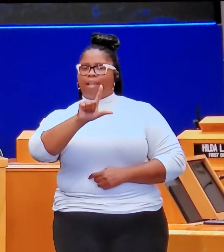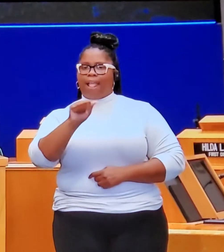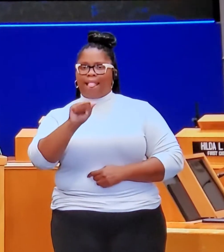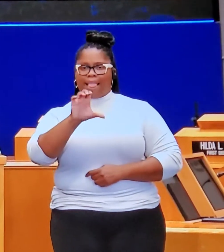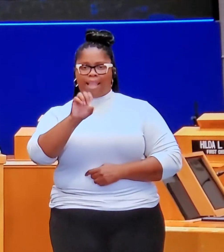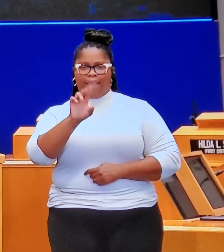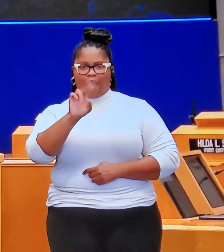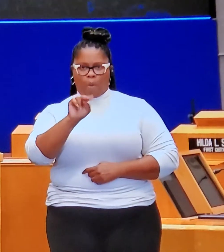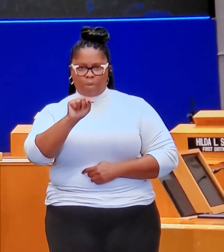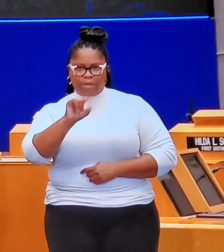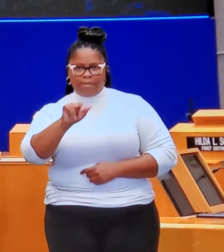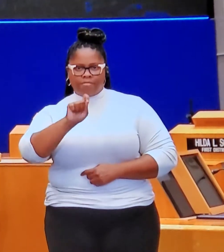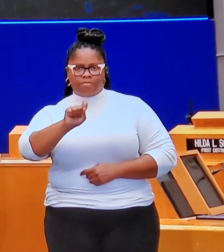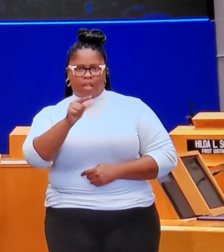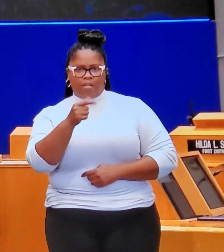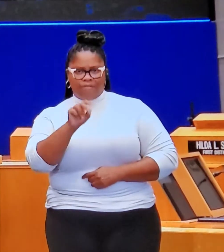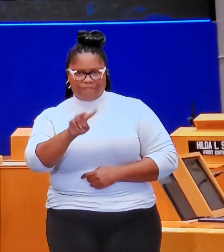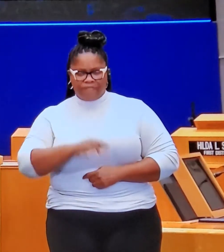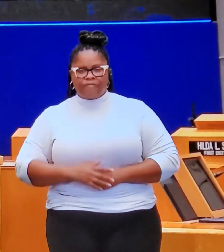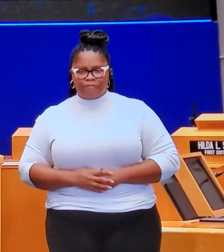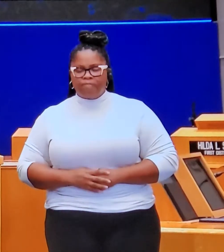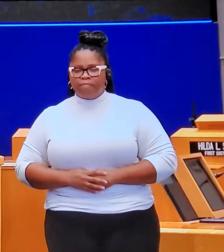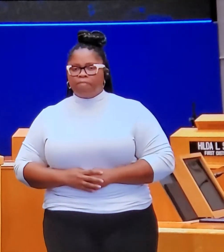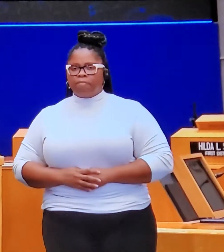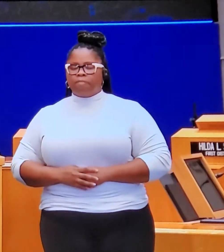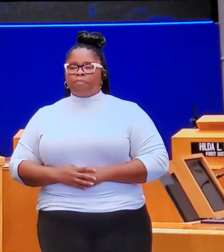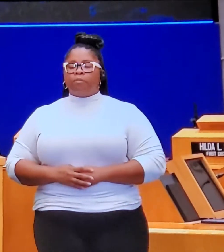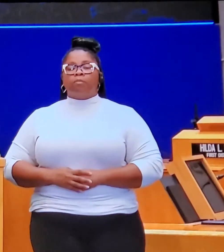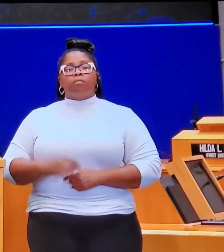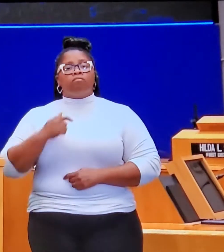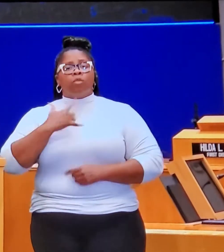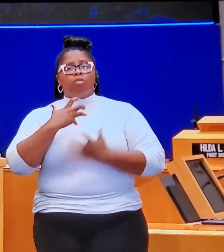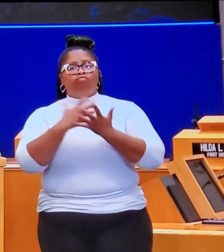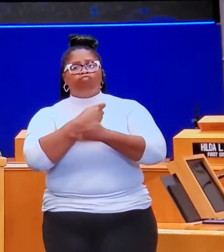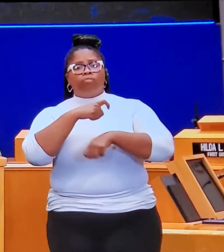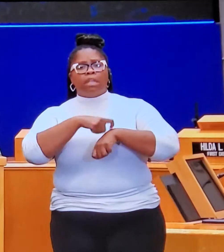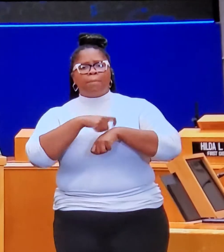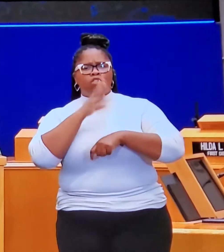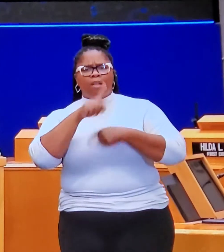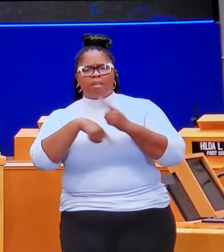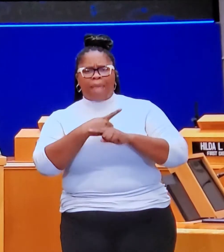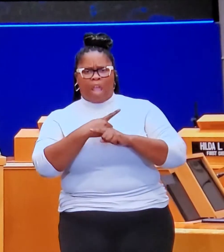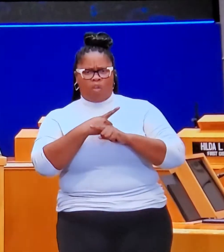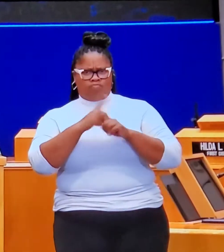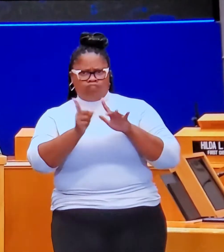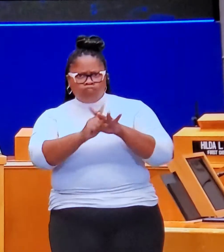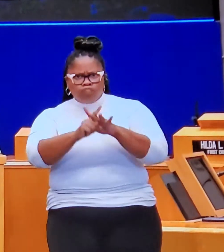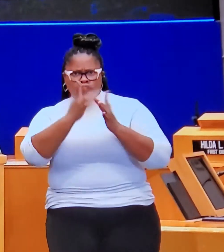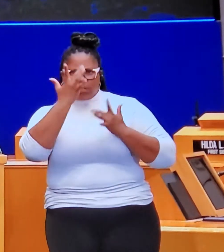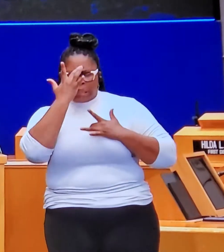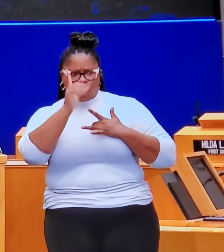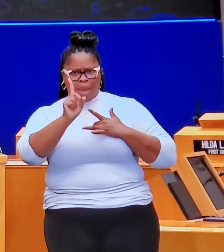www.publichealth.lacounty.gov. I do want to spend a few minutes talking about cases at institutional settings.